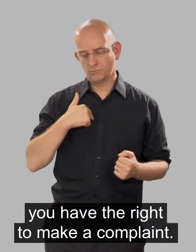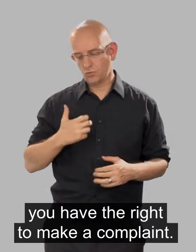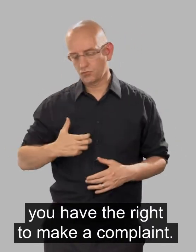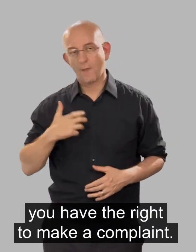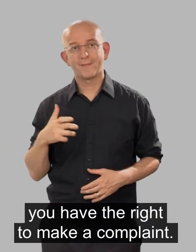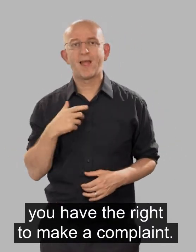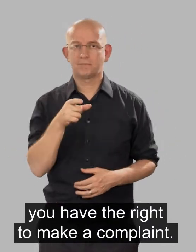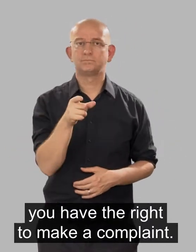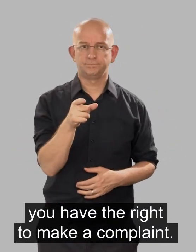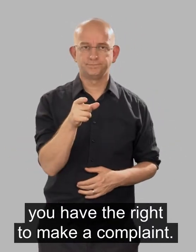a complaint.